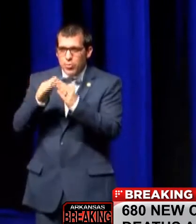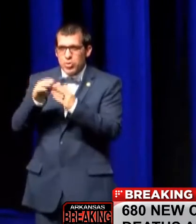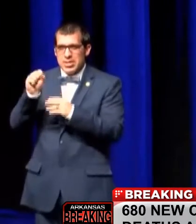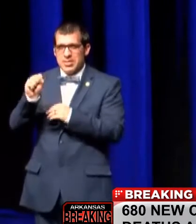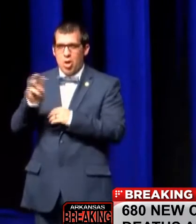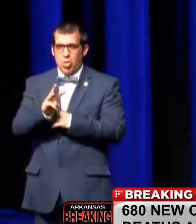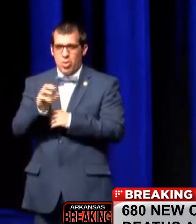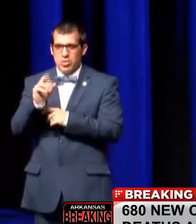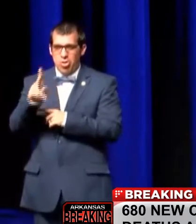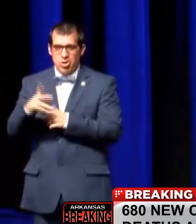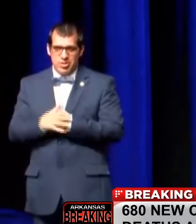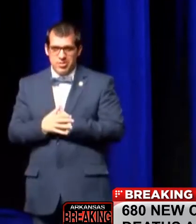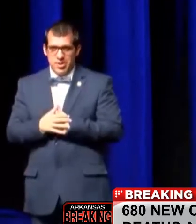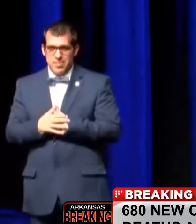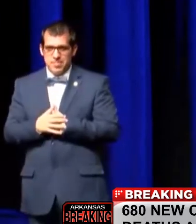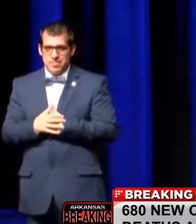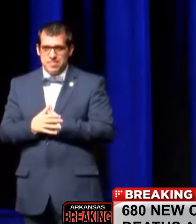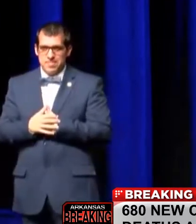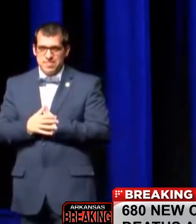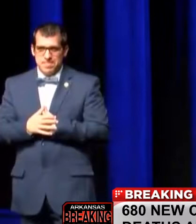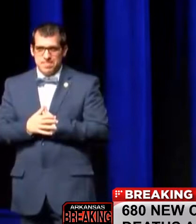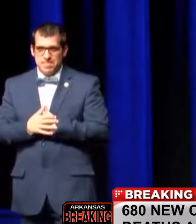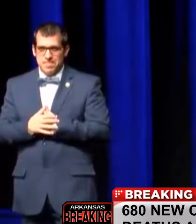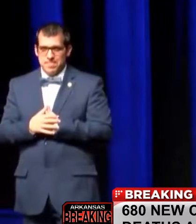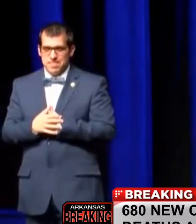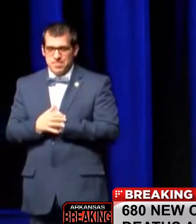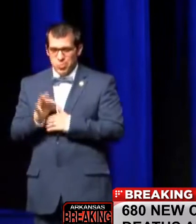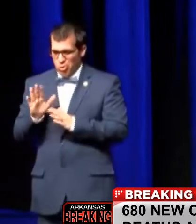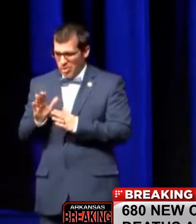Arkansas. Good story. Great job, Peggy.